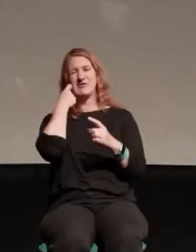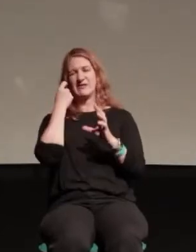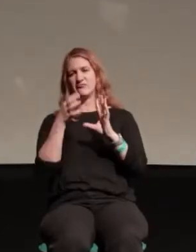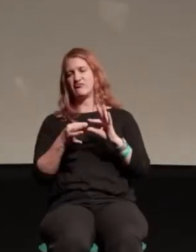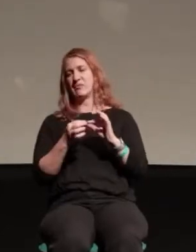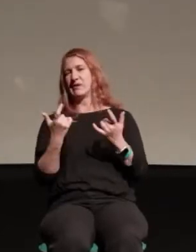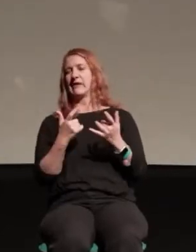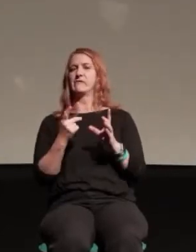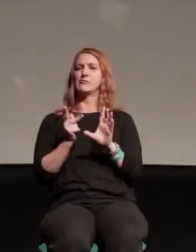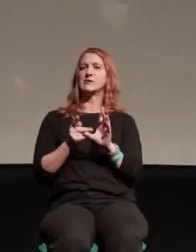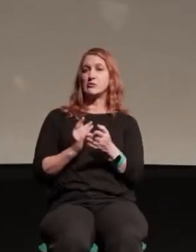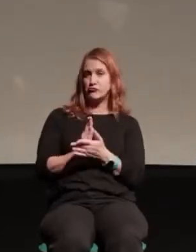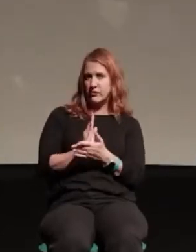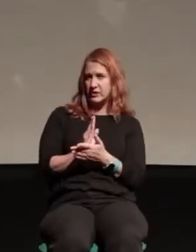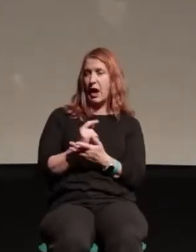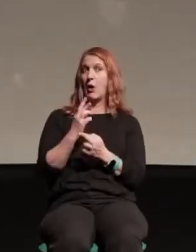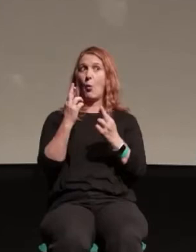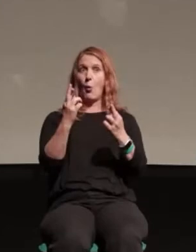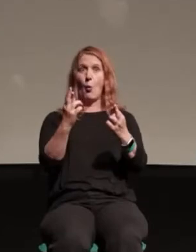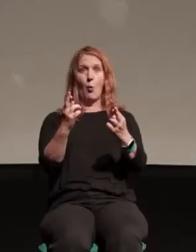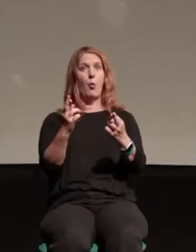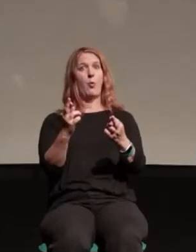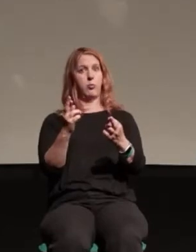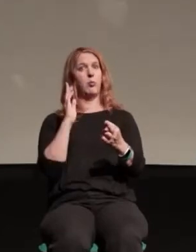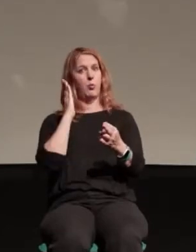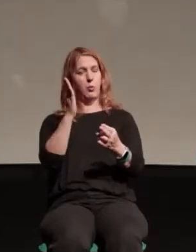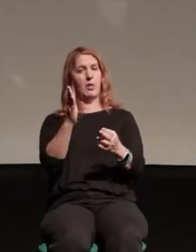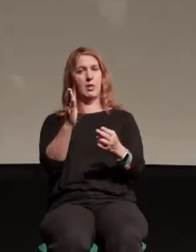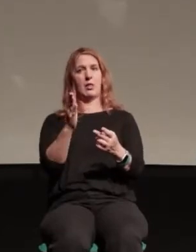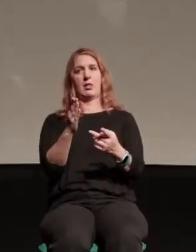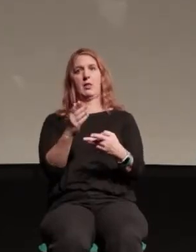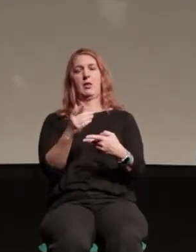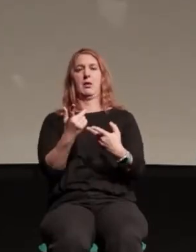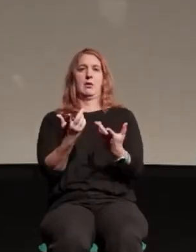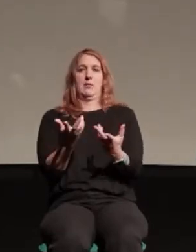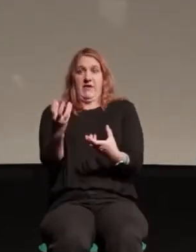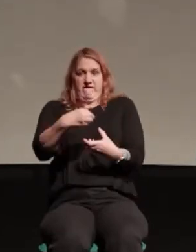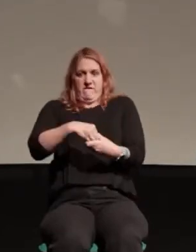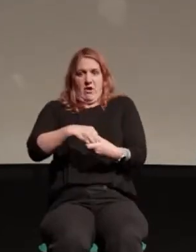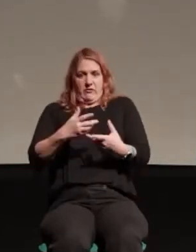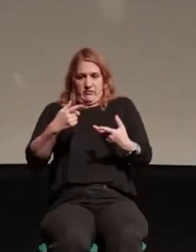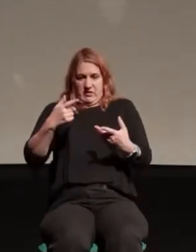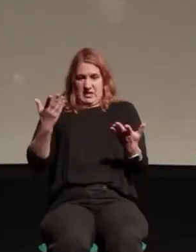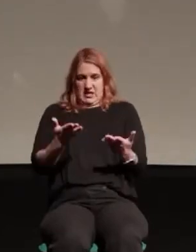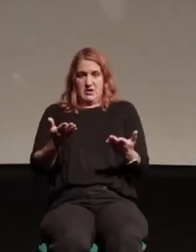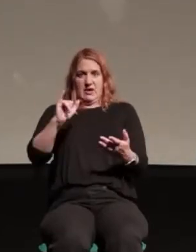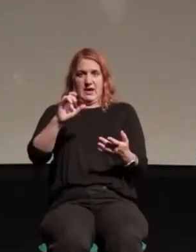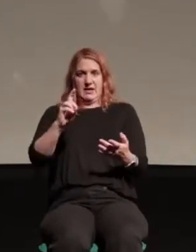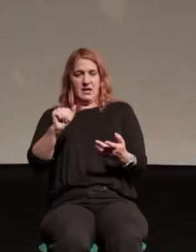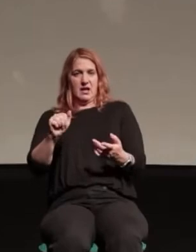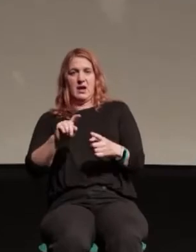terms of participant rights, which I hope makes these films that come to Independent Lens, to American Documentary, and to these